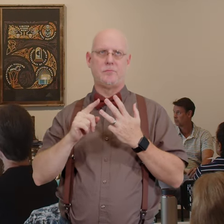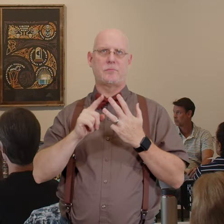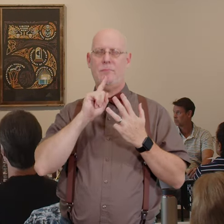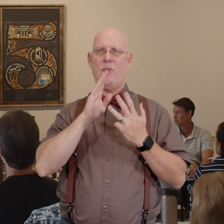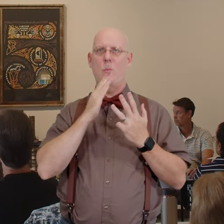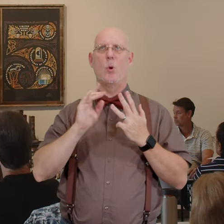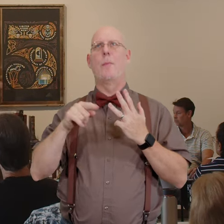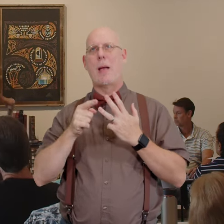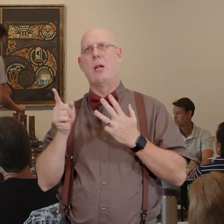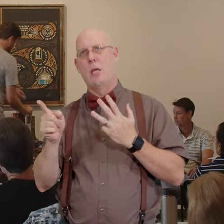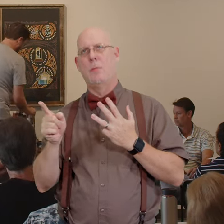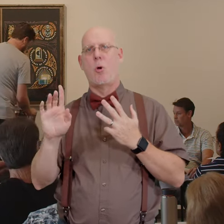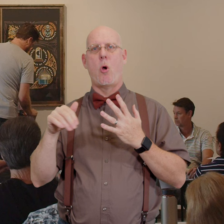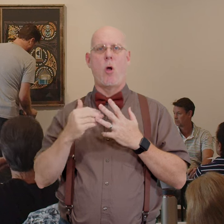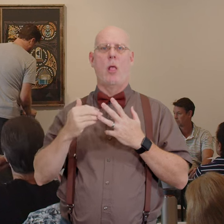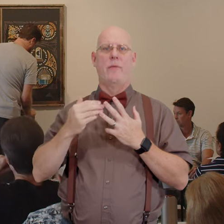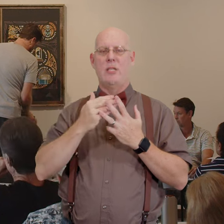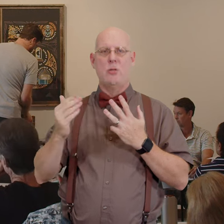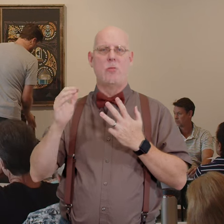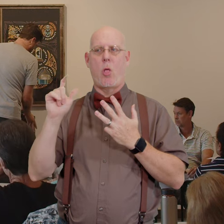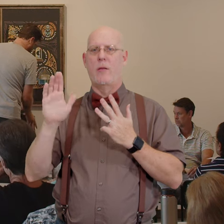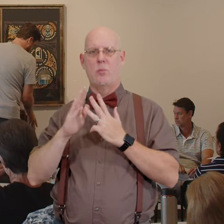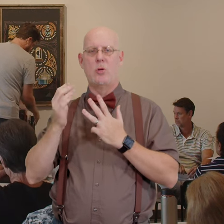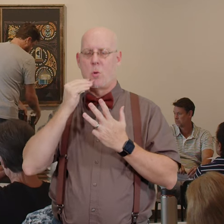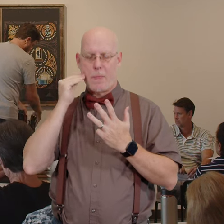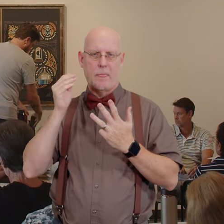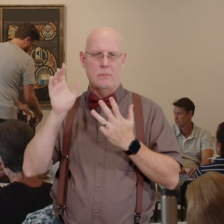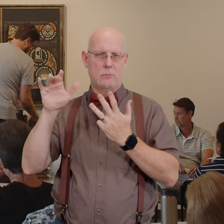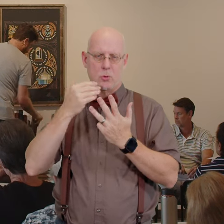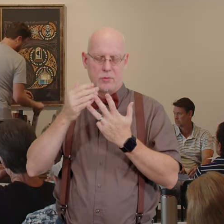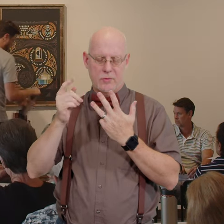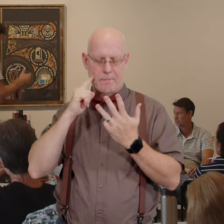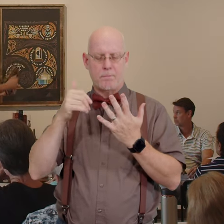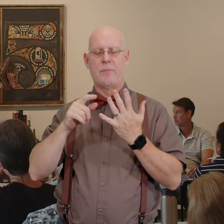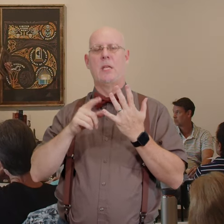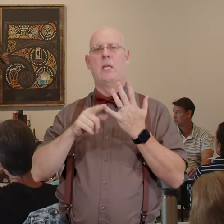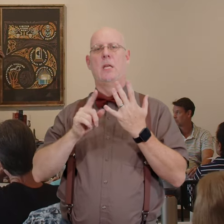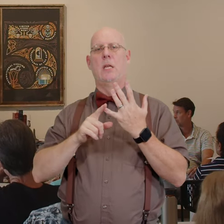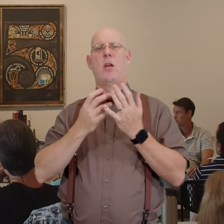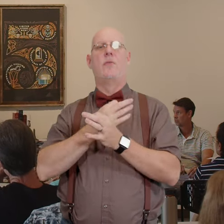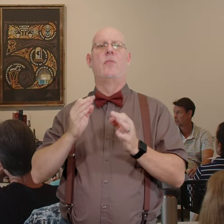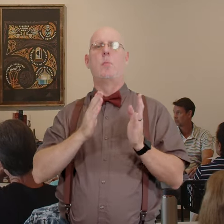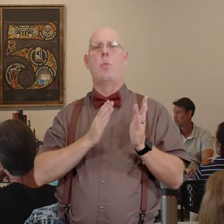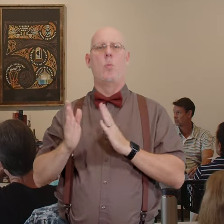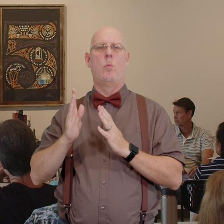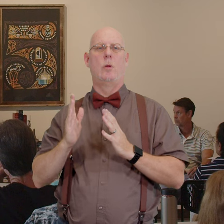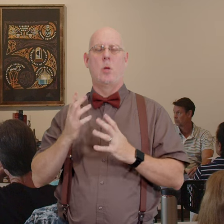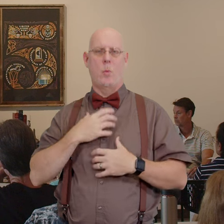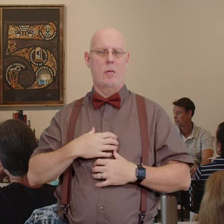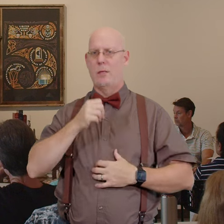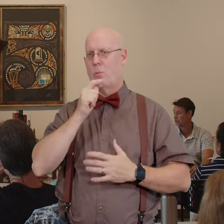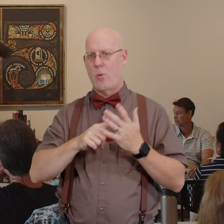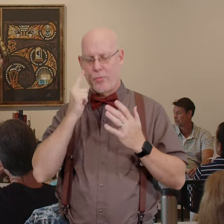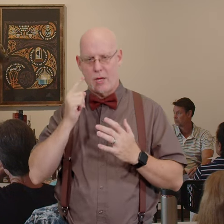or actually it's a book about John Calvin. All of his institutes I own are at home, but it will serve the purpose tonight. And then finally, Freedom of the Will,